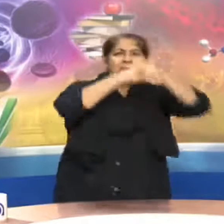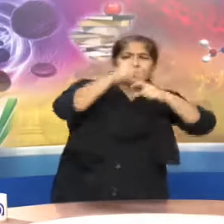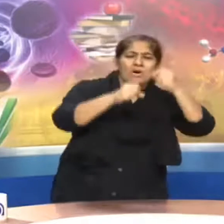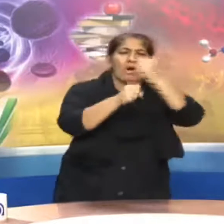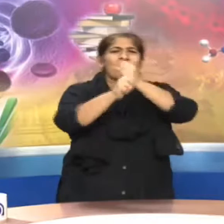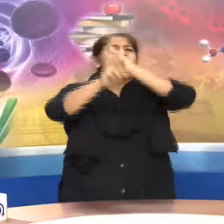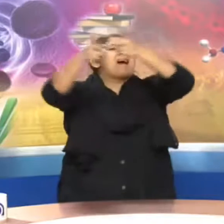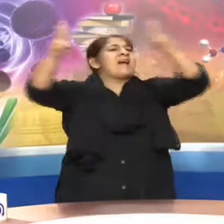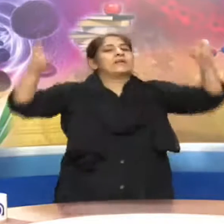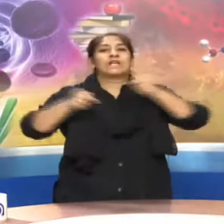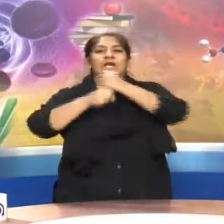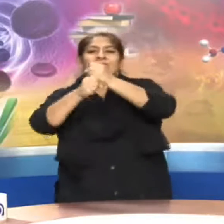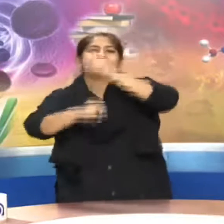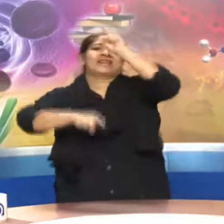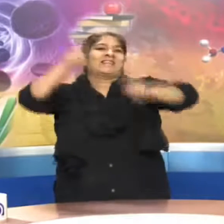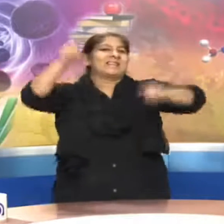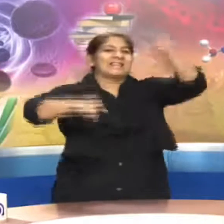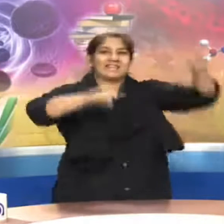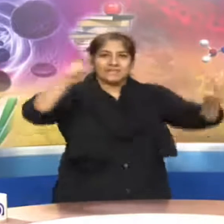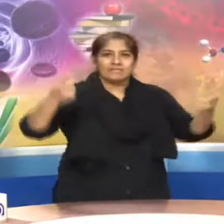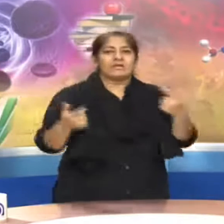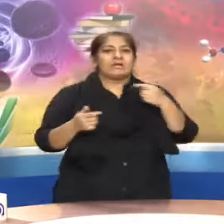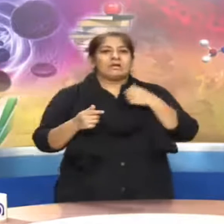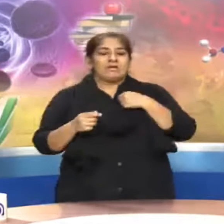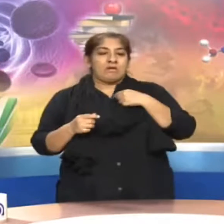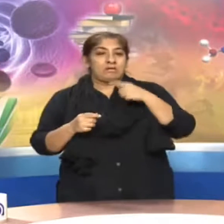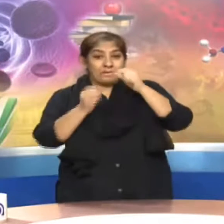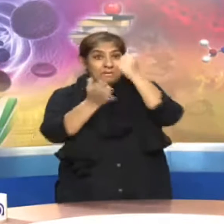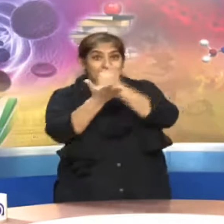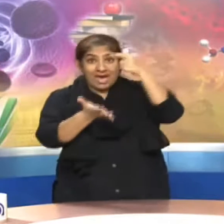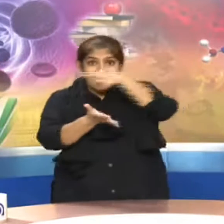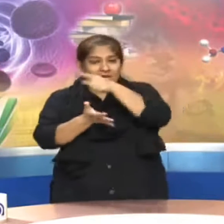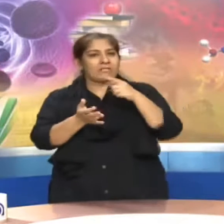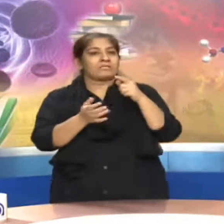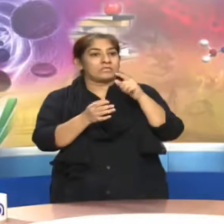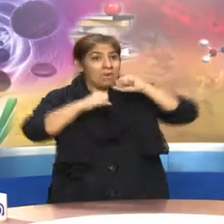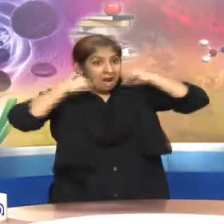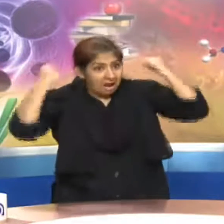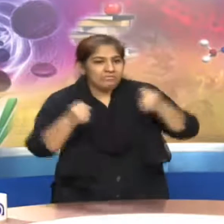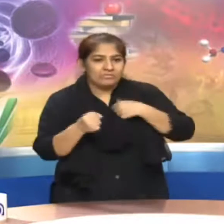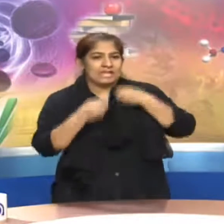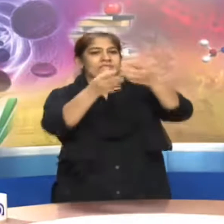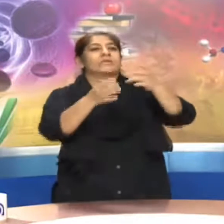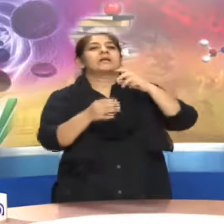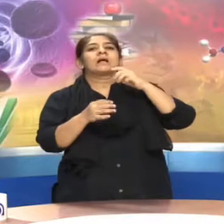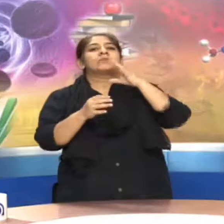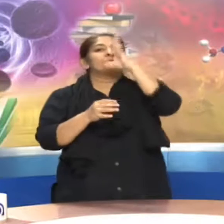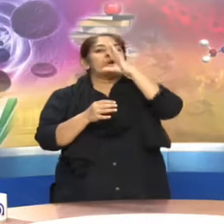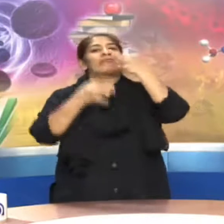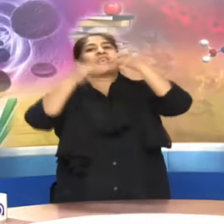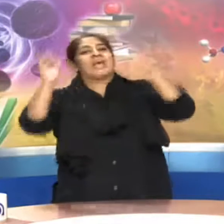some transportation or different materialistic things, like he gives